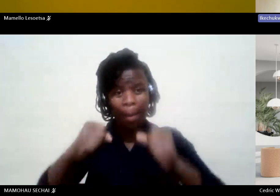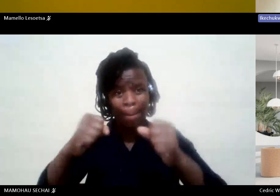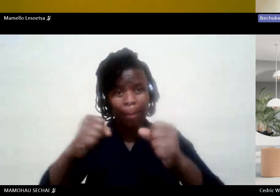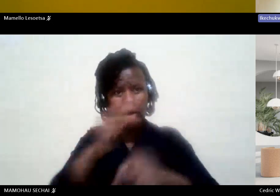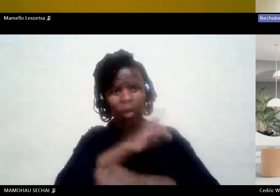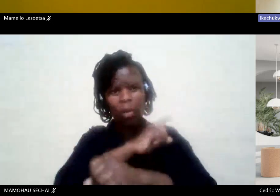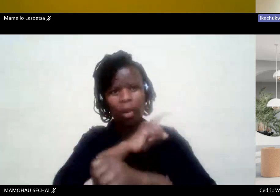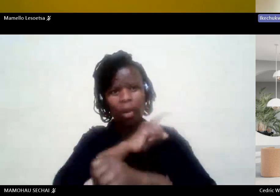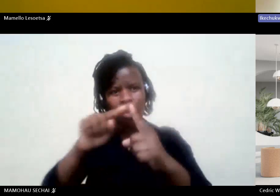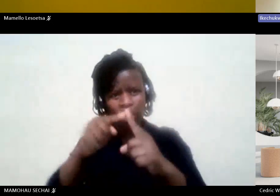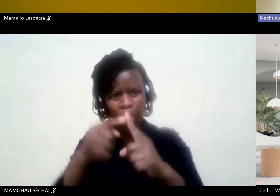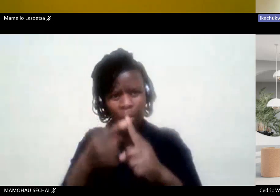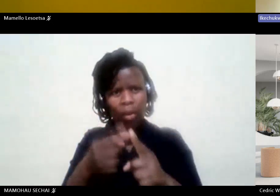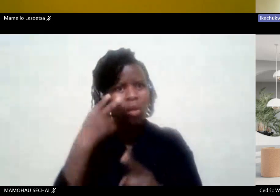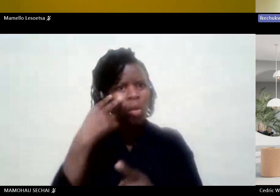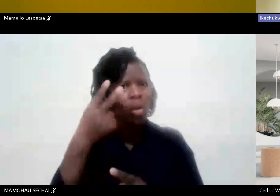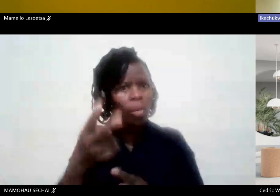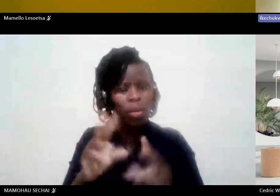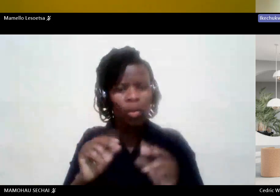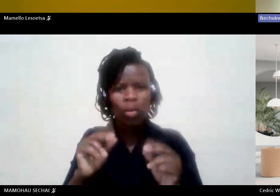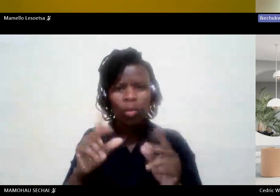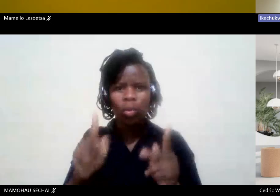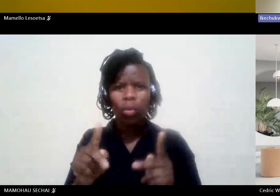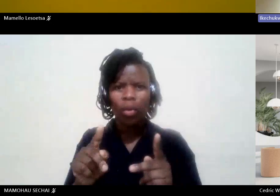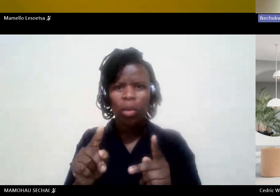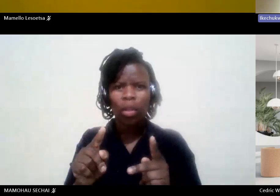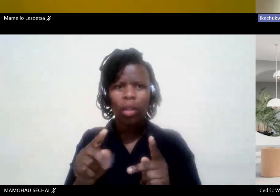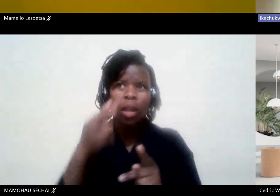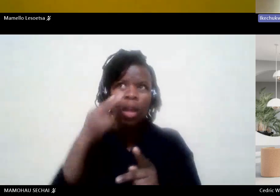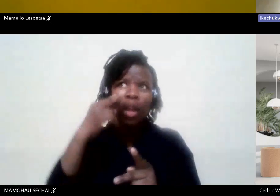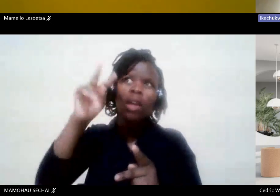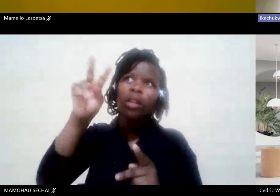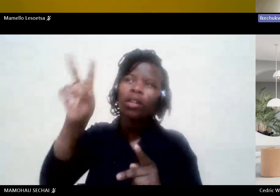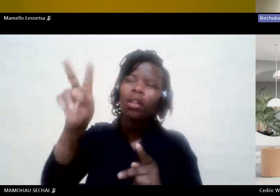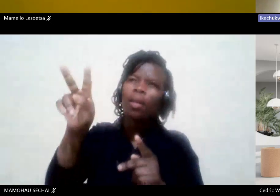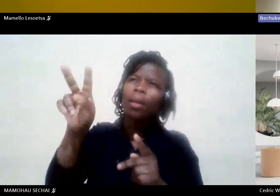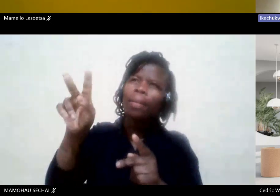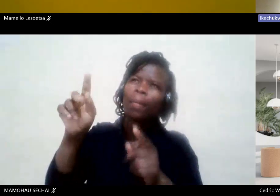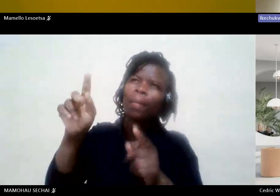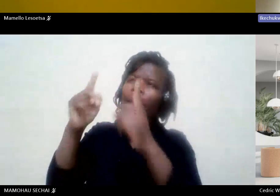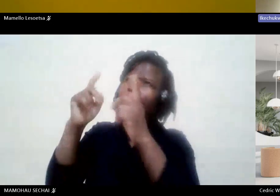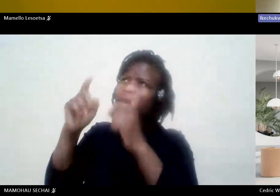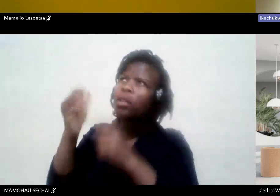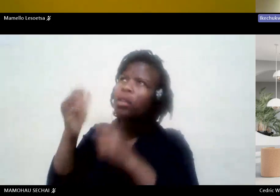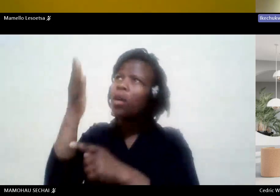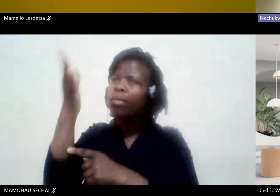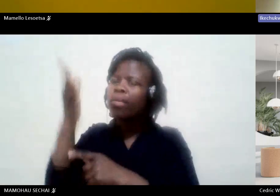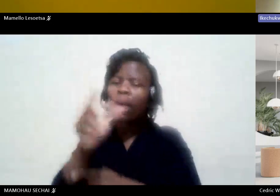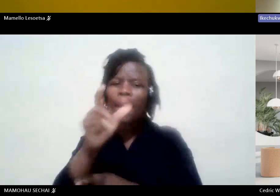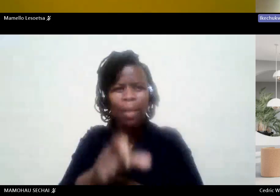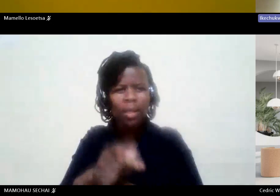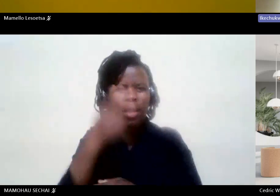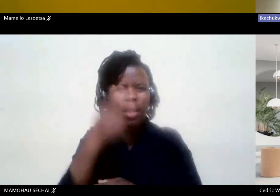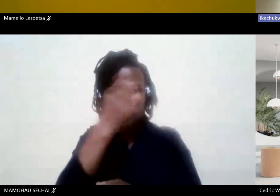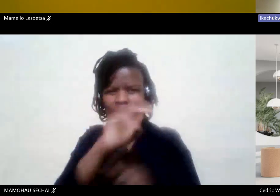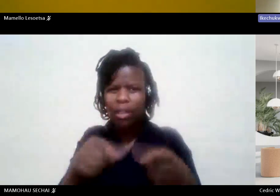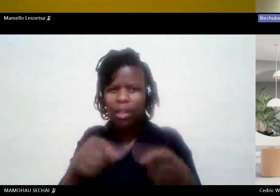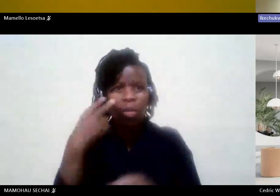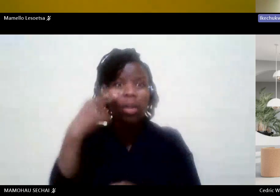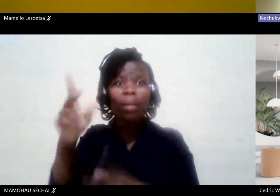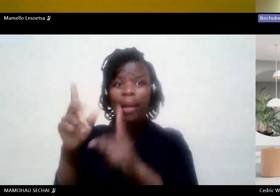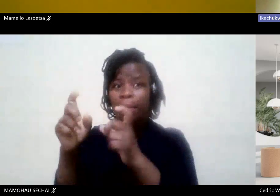"Oh, you see the picture on the top right-hand corner, blah blah blah." A person with visual impairment cannot see the picture, so it's about